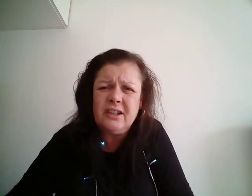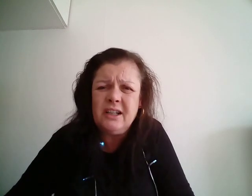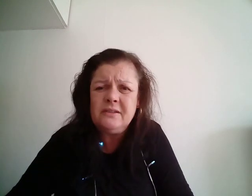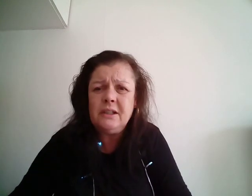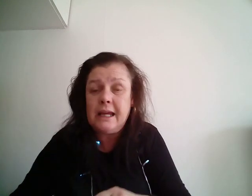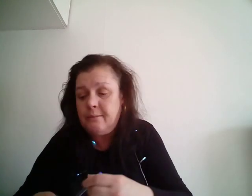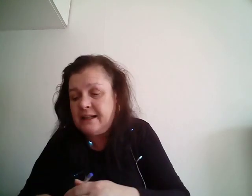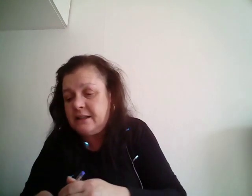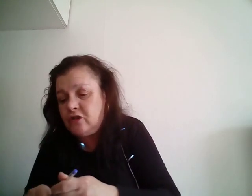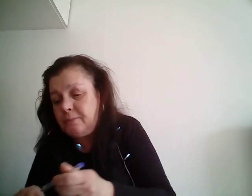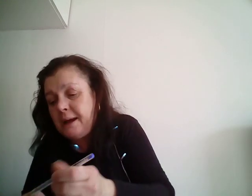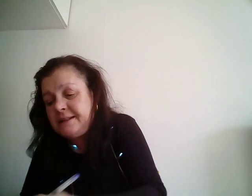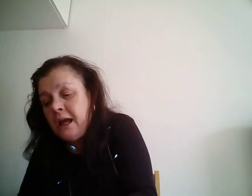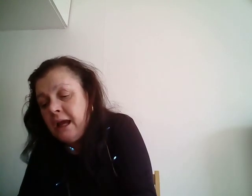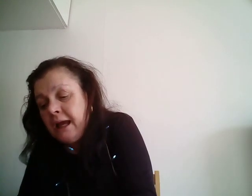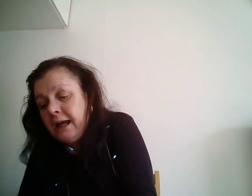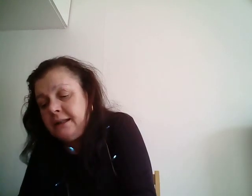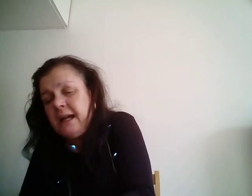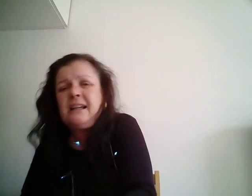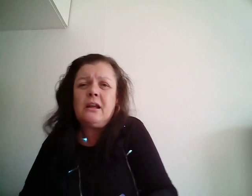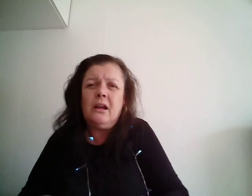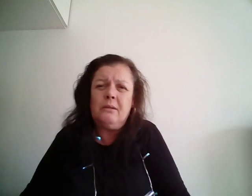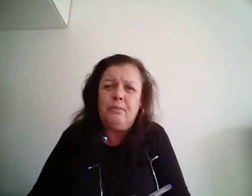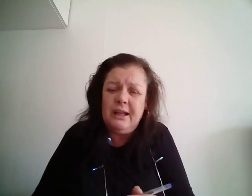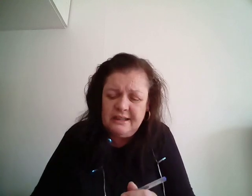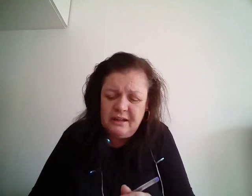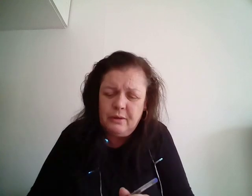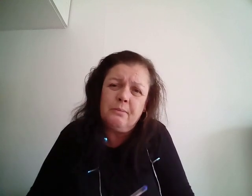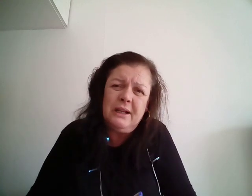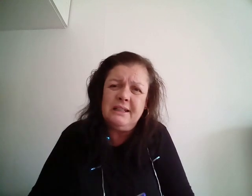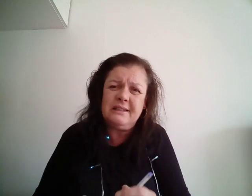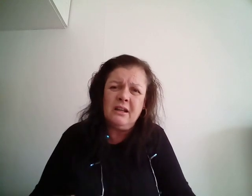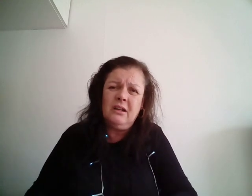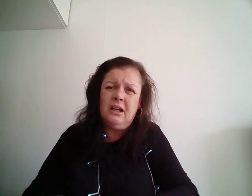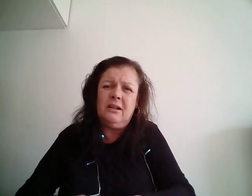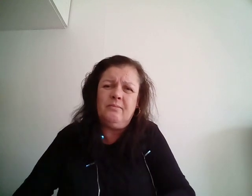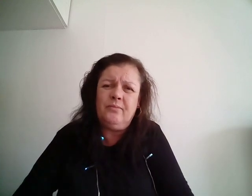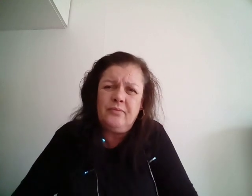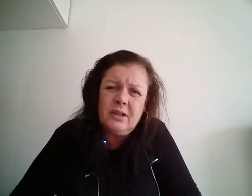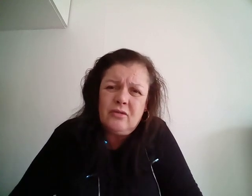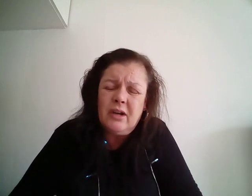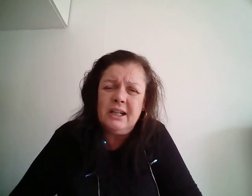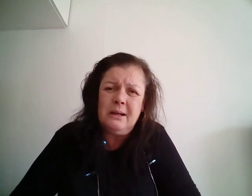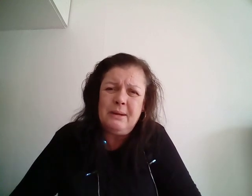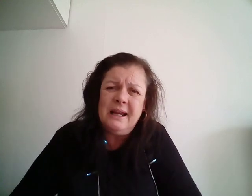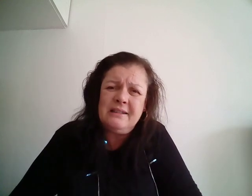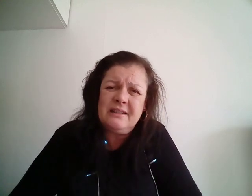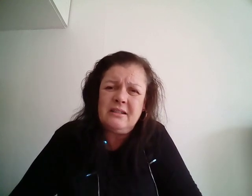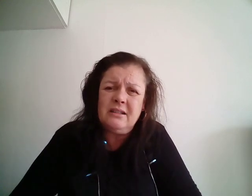know. Okay, my delicious babies. And yes, and please, if we could please try our best, you